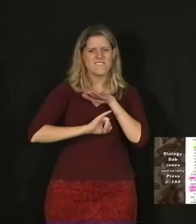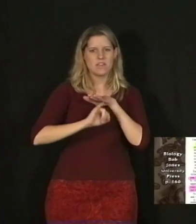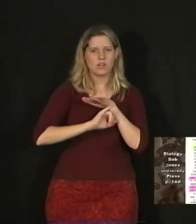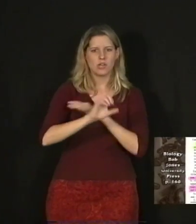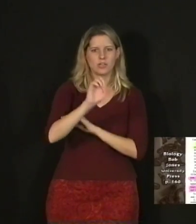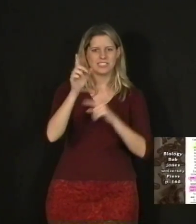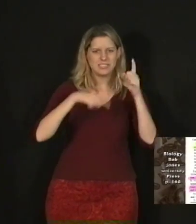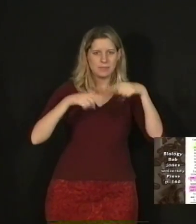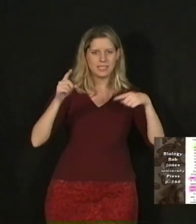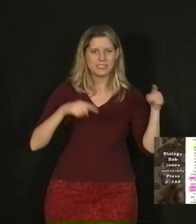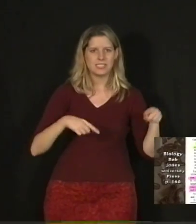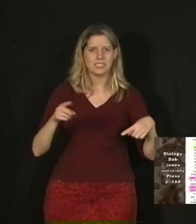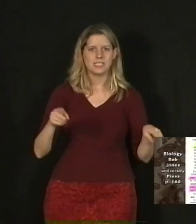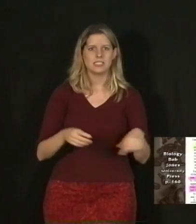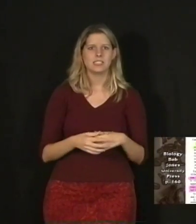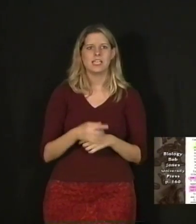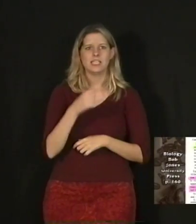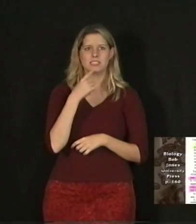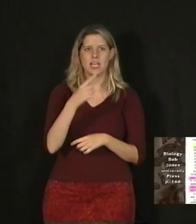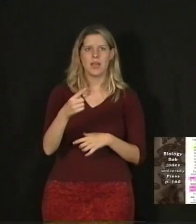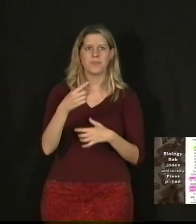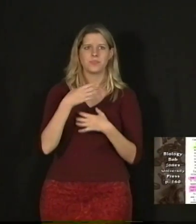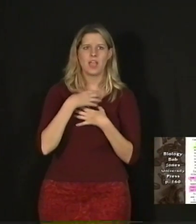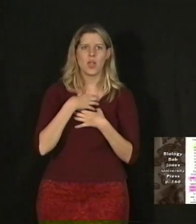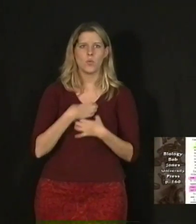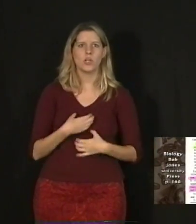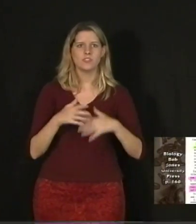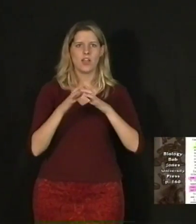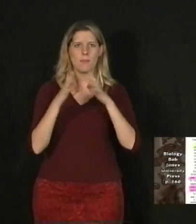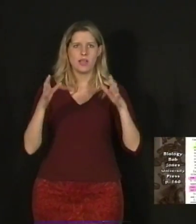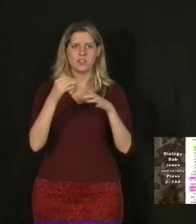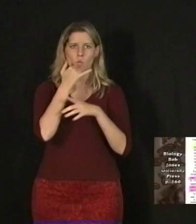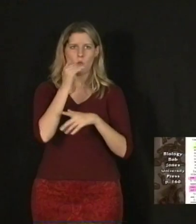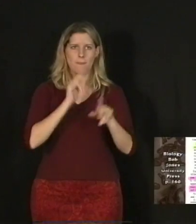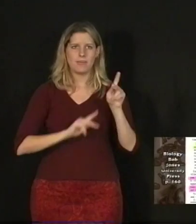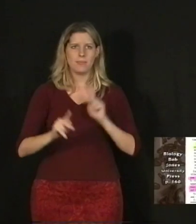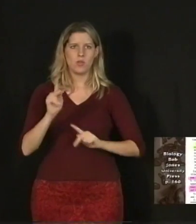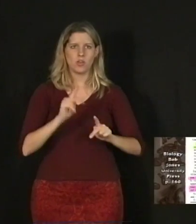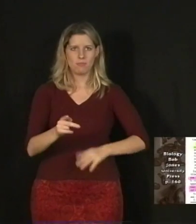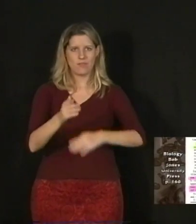the wrong people could be prevented entirely from breeding.